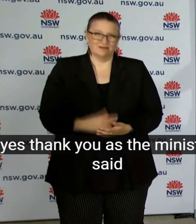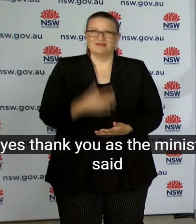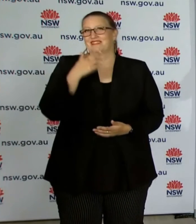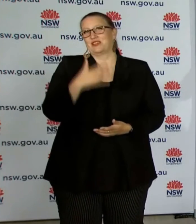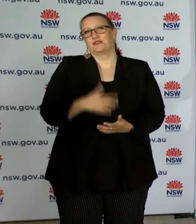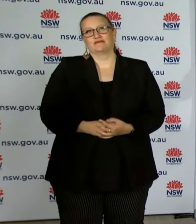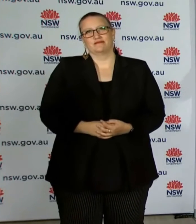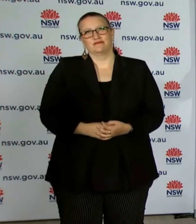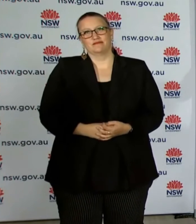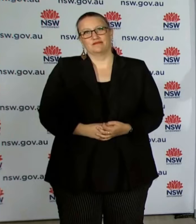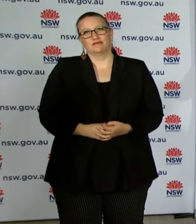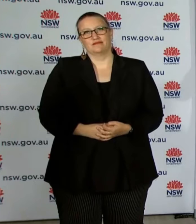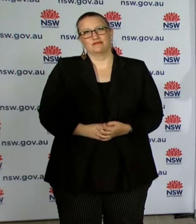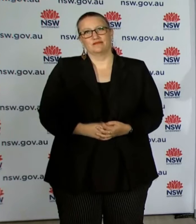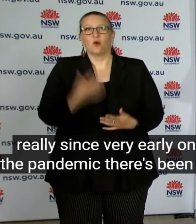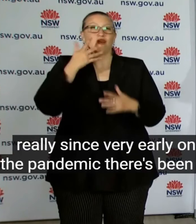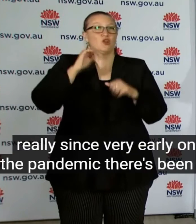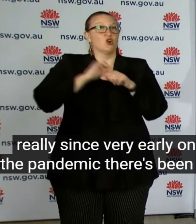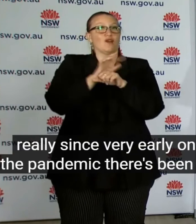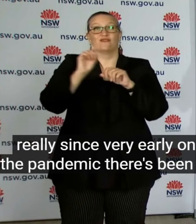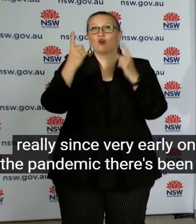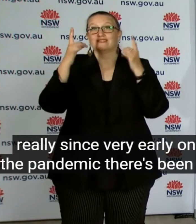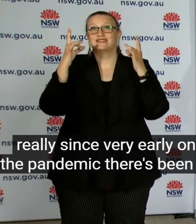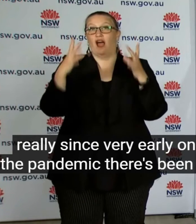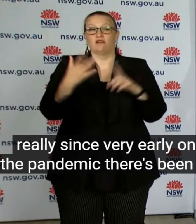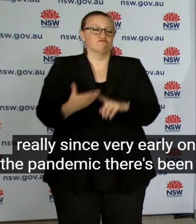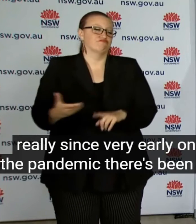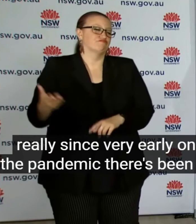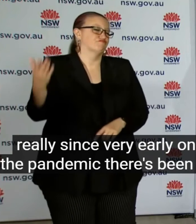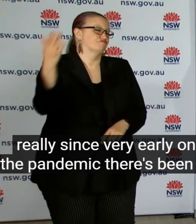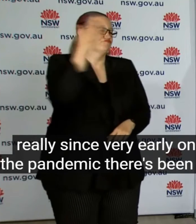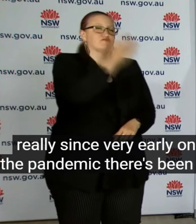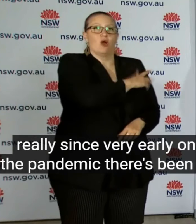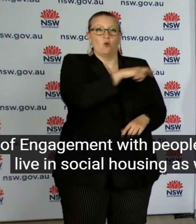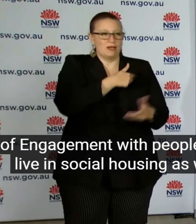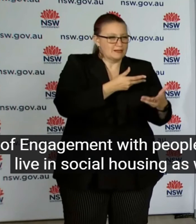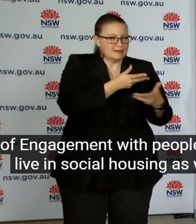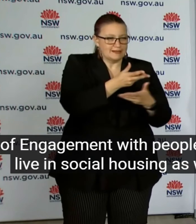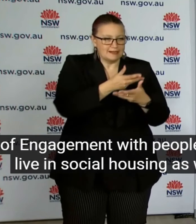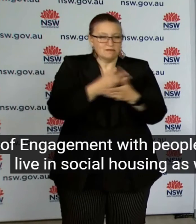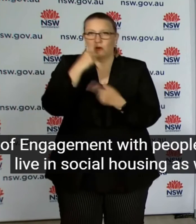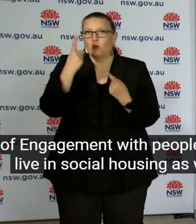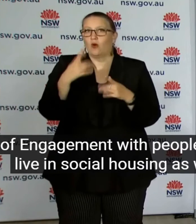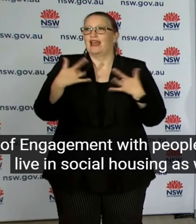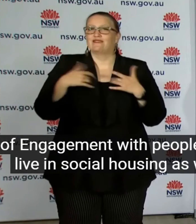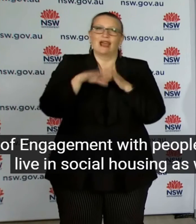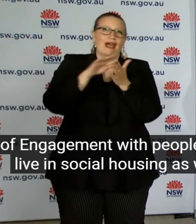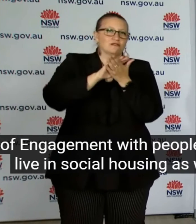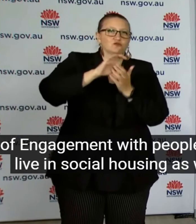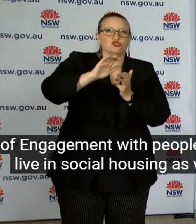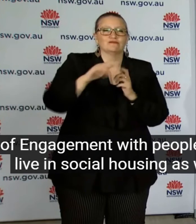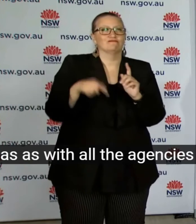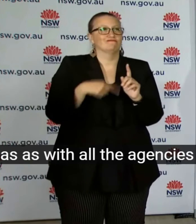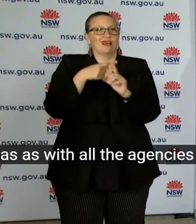on in the pandemic, there's been a lot of engagement with people who live in social housing, as well as with all the agencies,